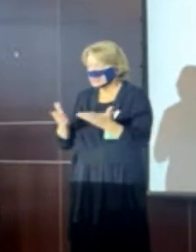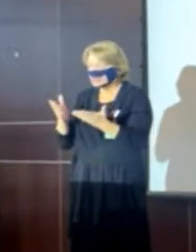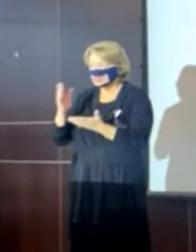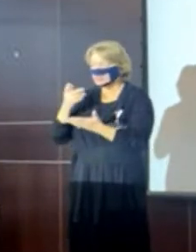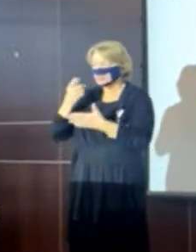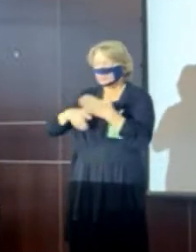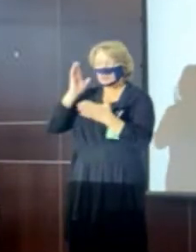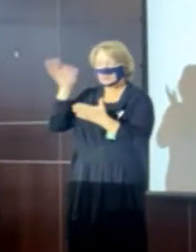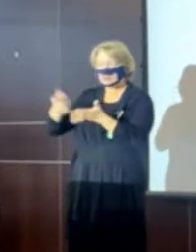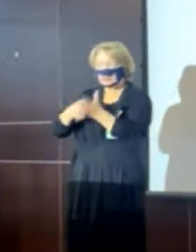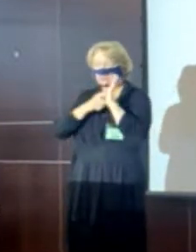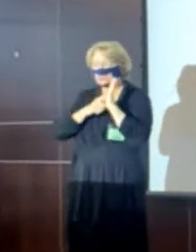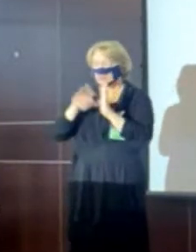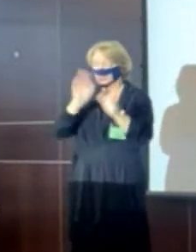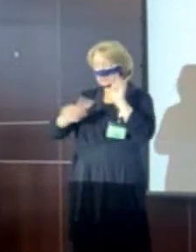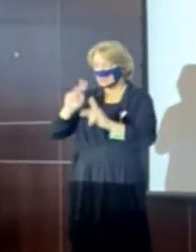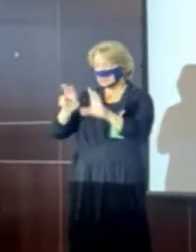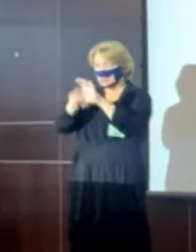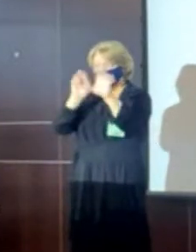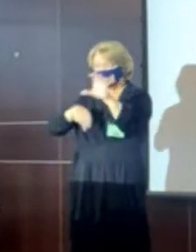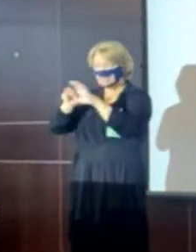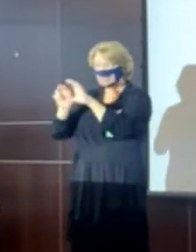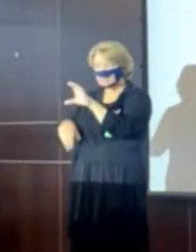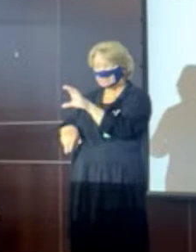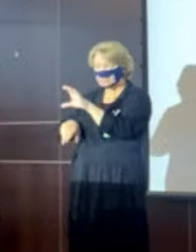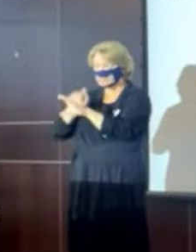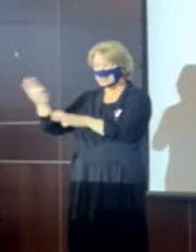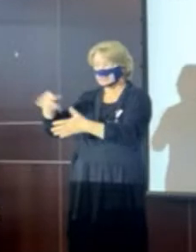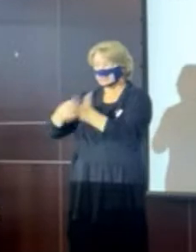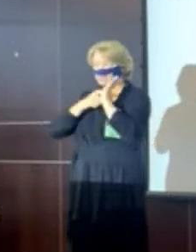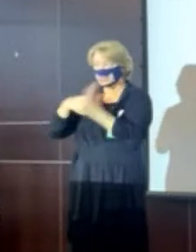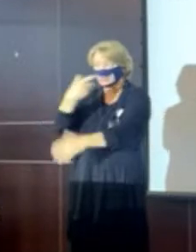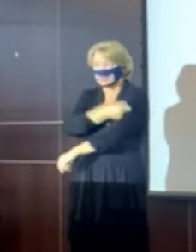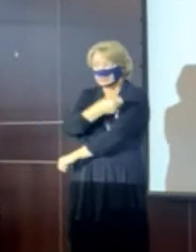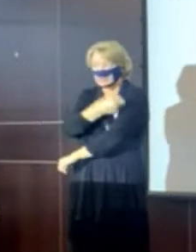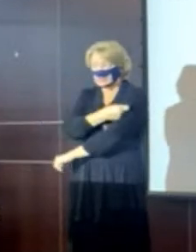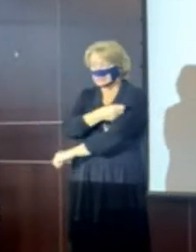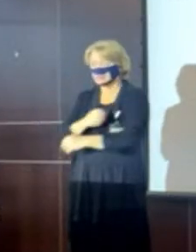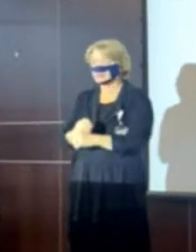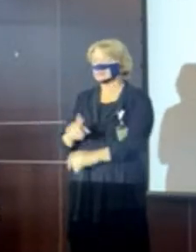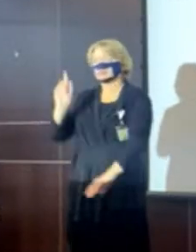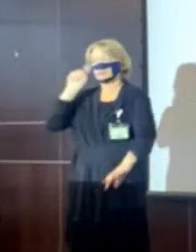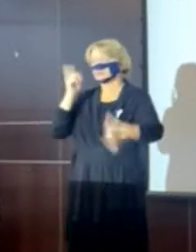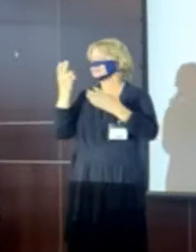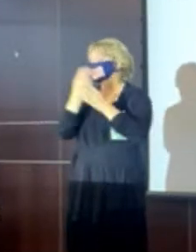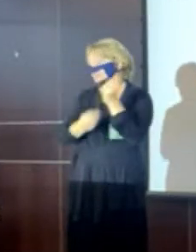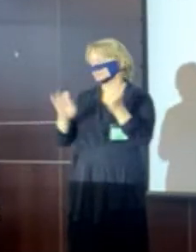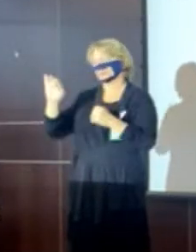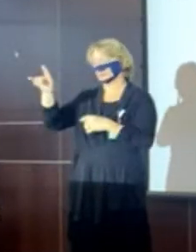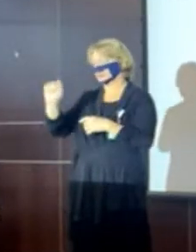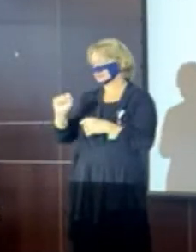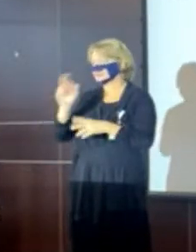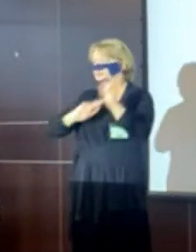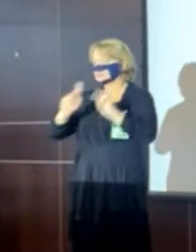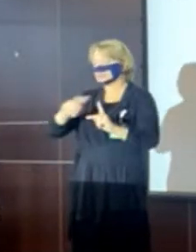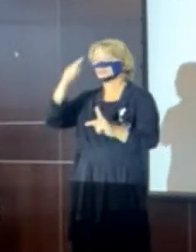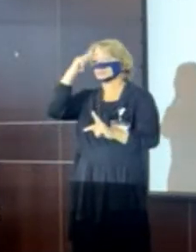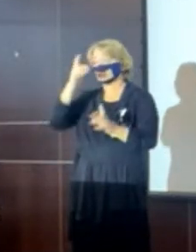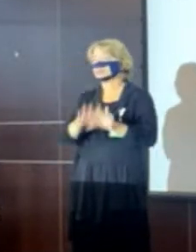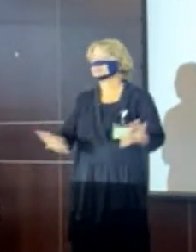folks leaving because of it? Yeah, I think we've heard advocates from both sides of that, people who really think it's important that we